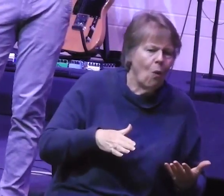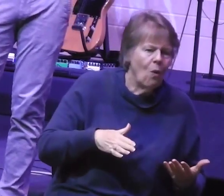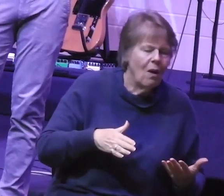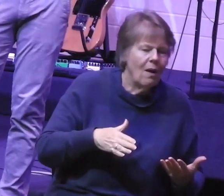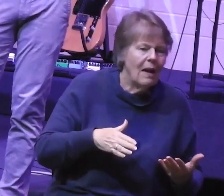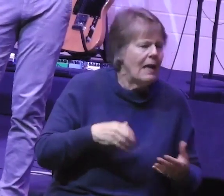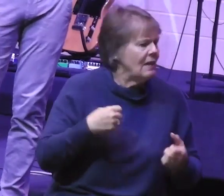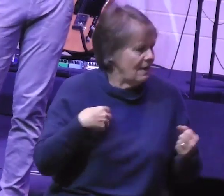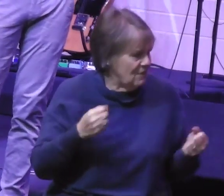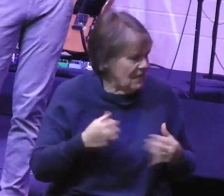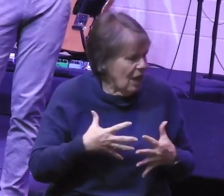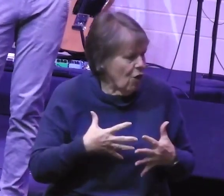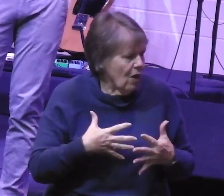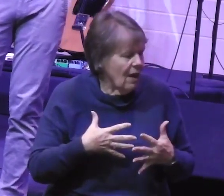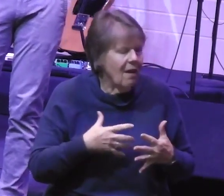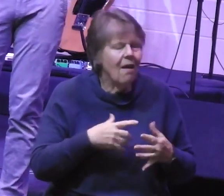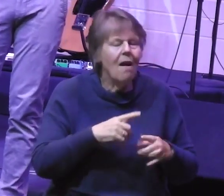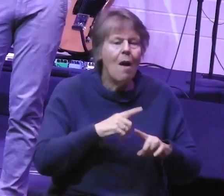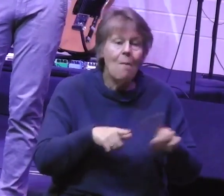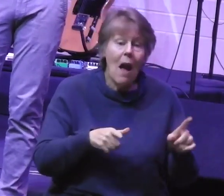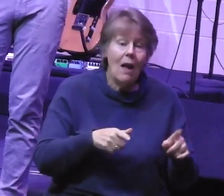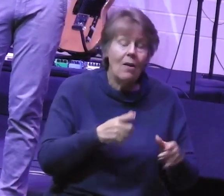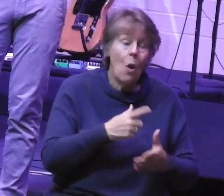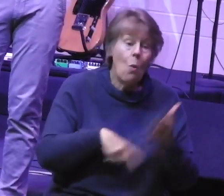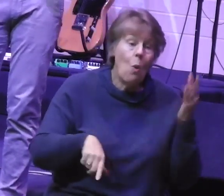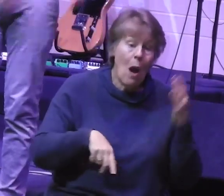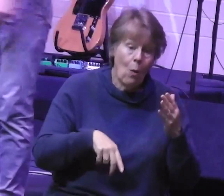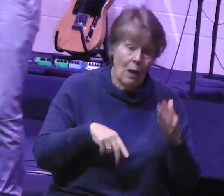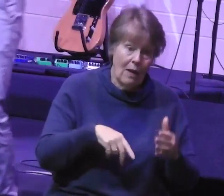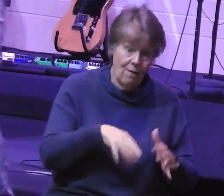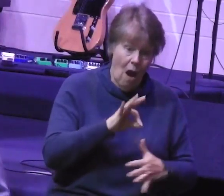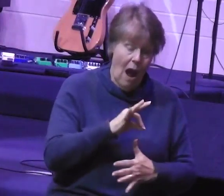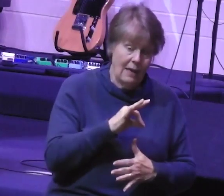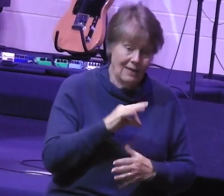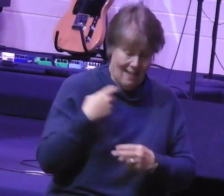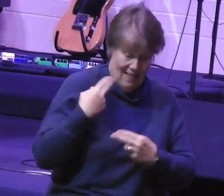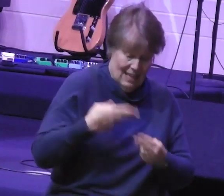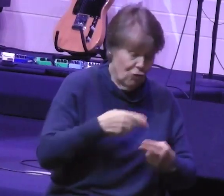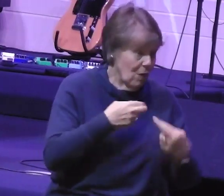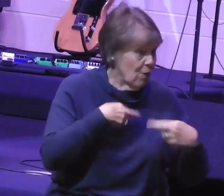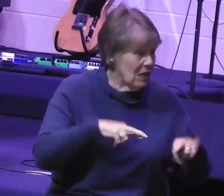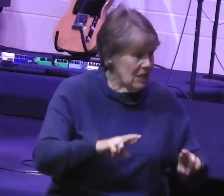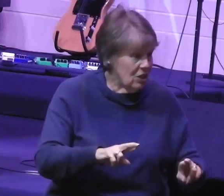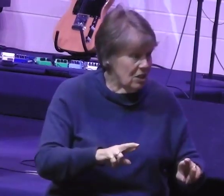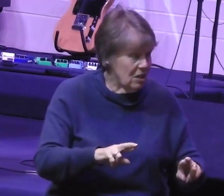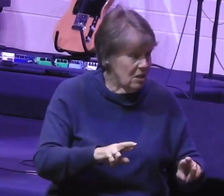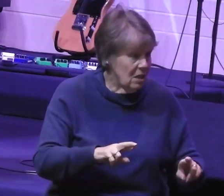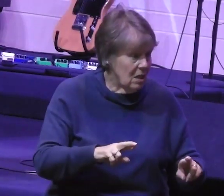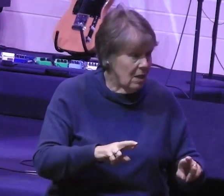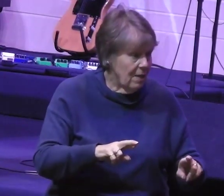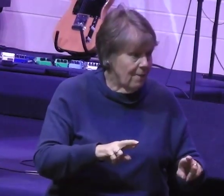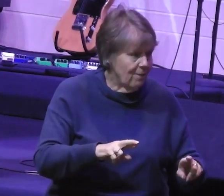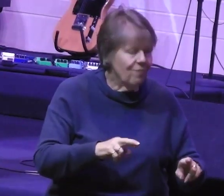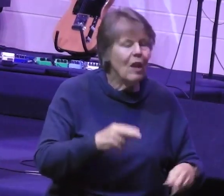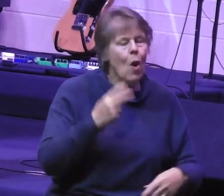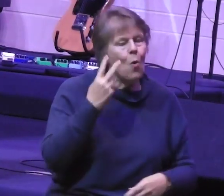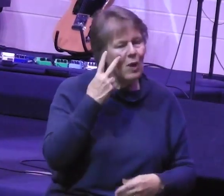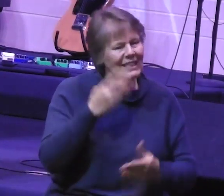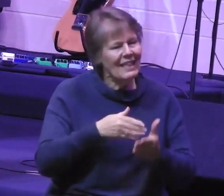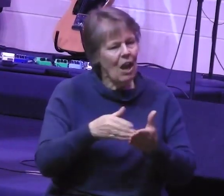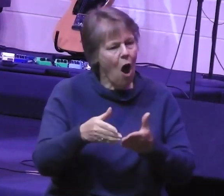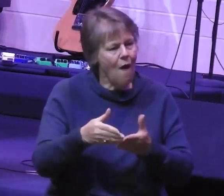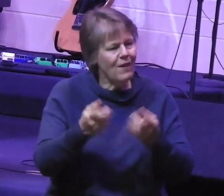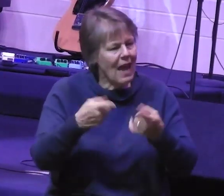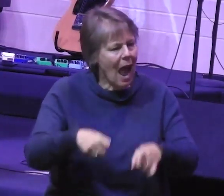turns out that what we see in the history of religion is actually the same thing we see often in relationships in our own